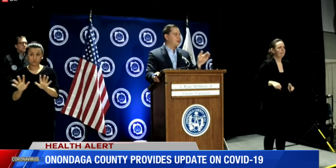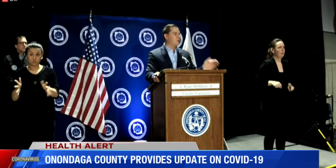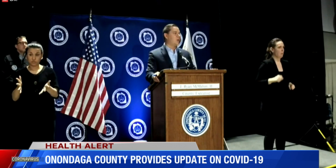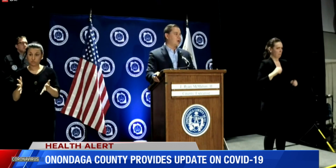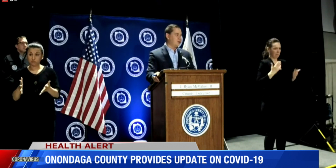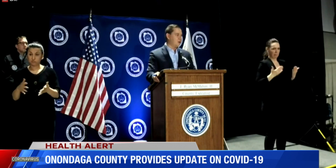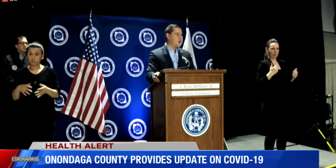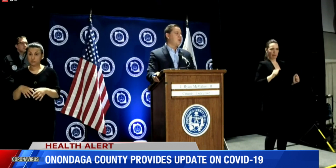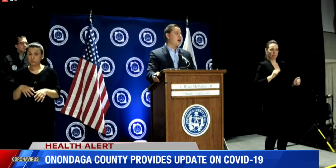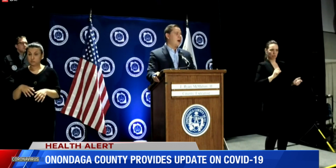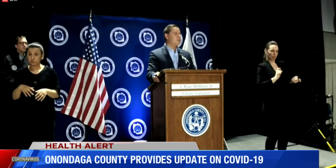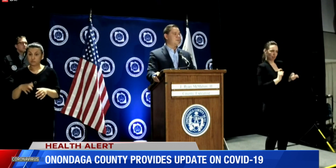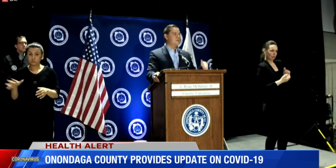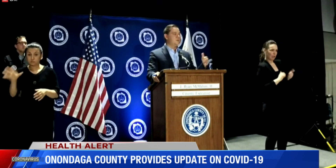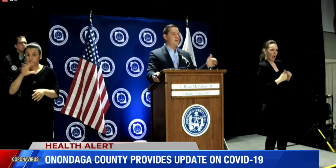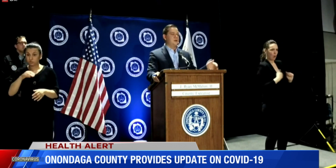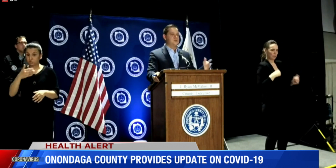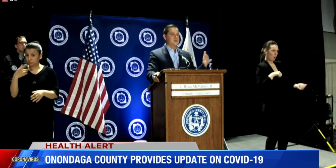let them go back to work.